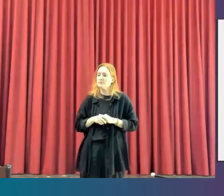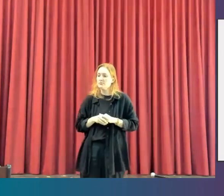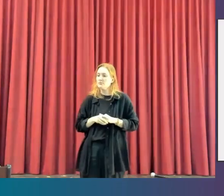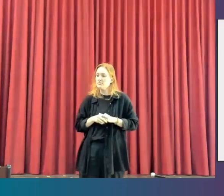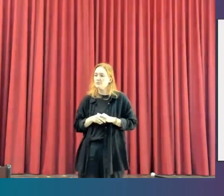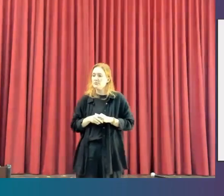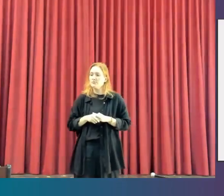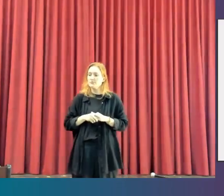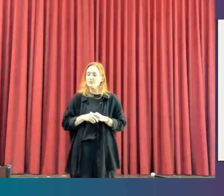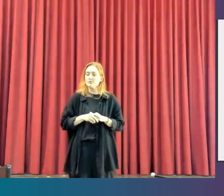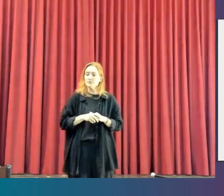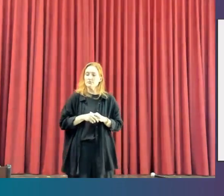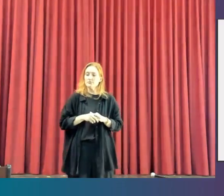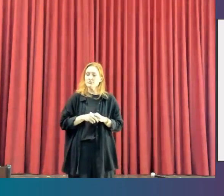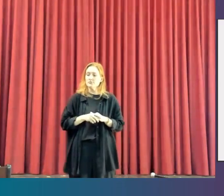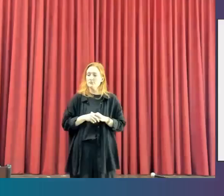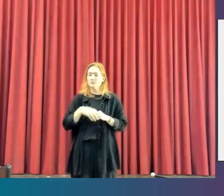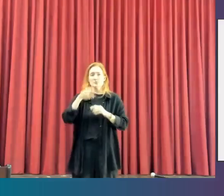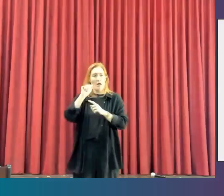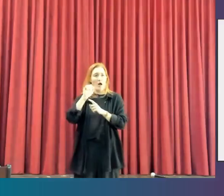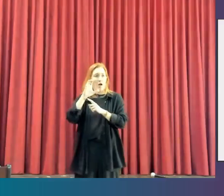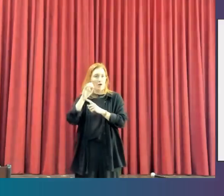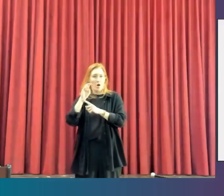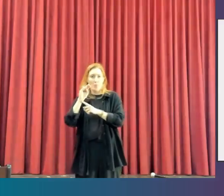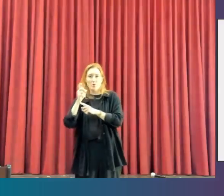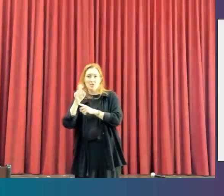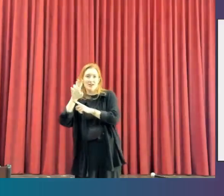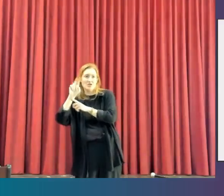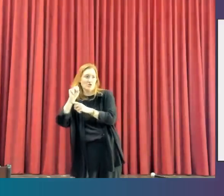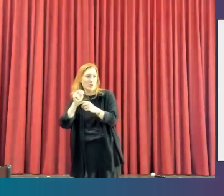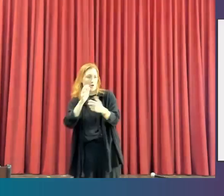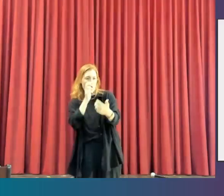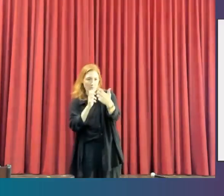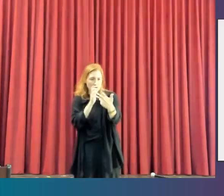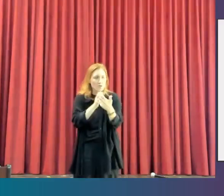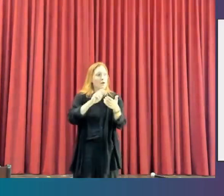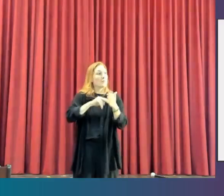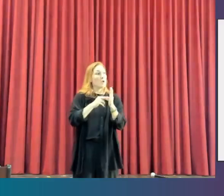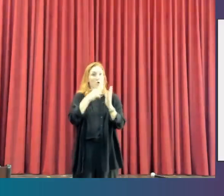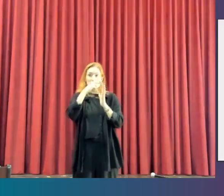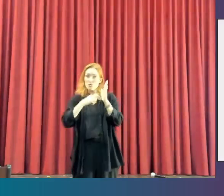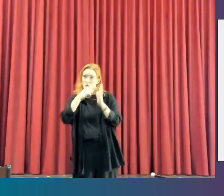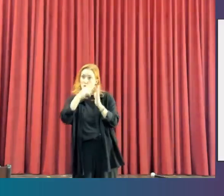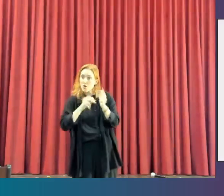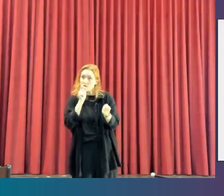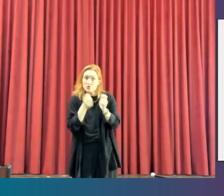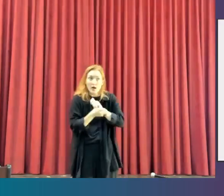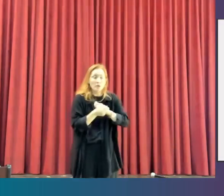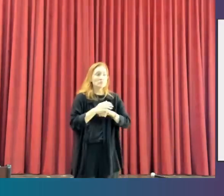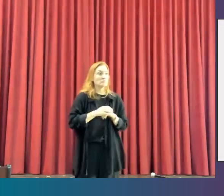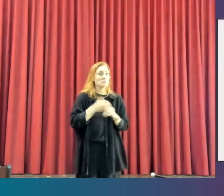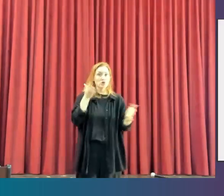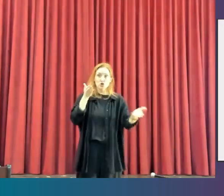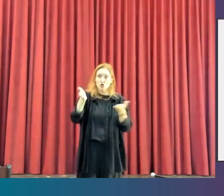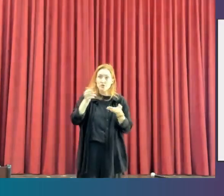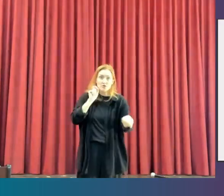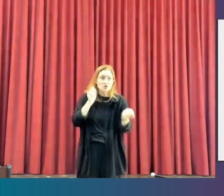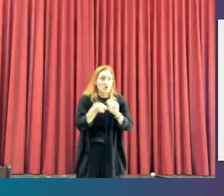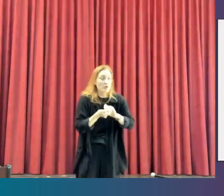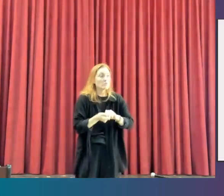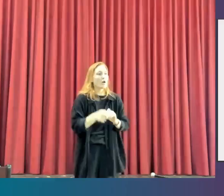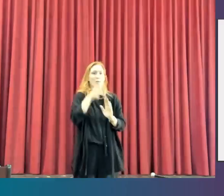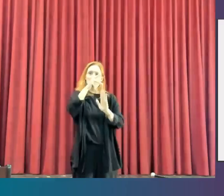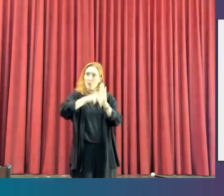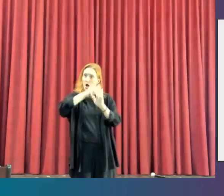And so accommodations are changes to rules, changes to services, changes to